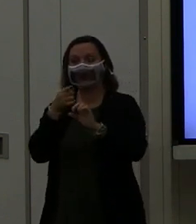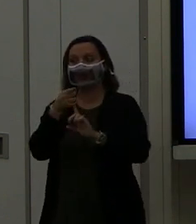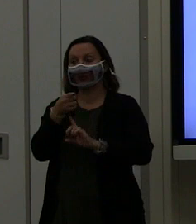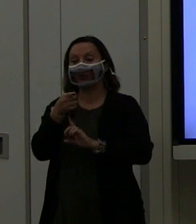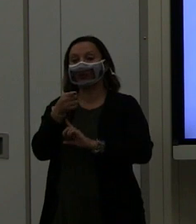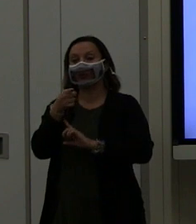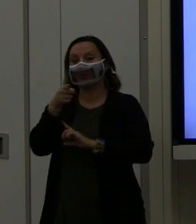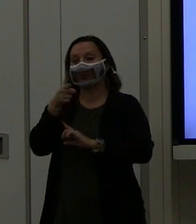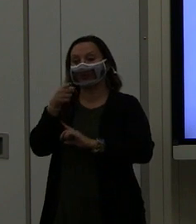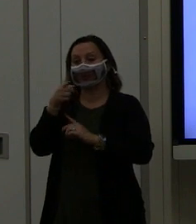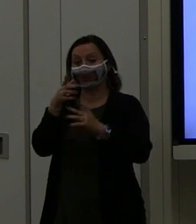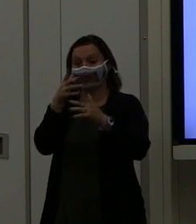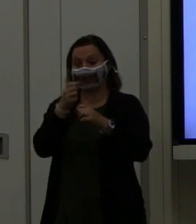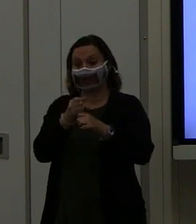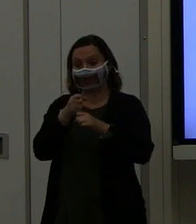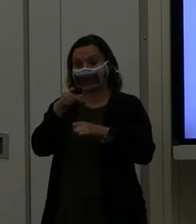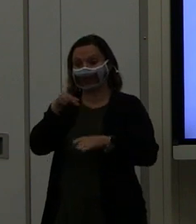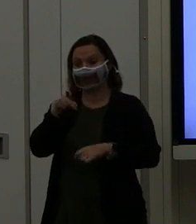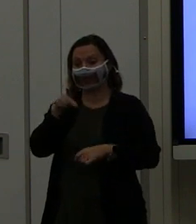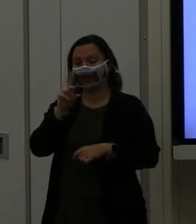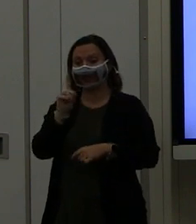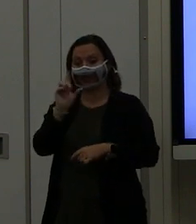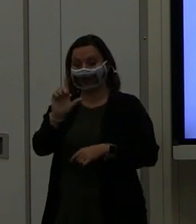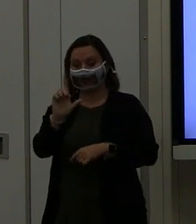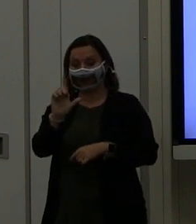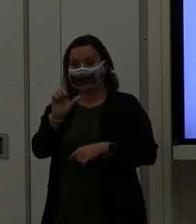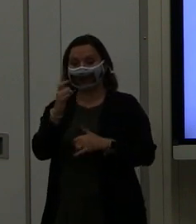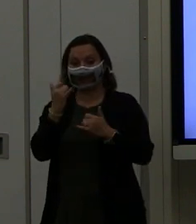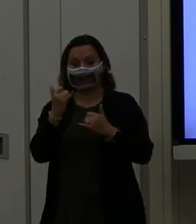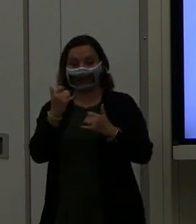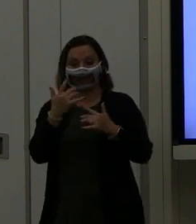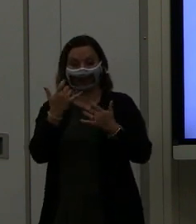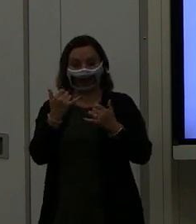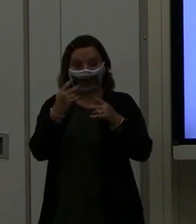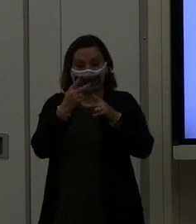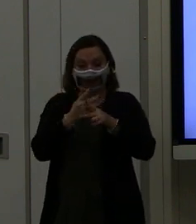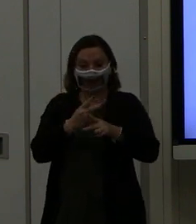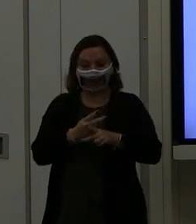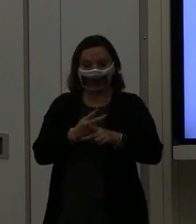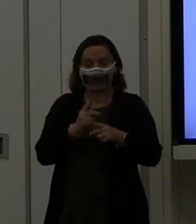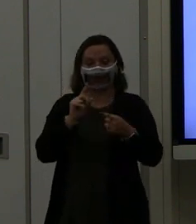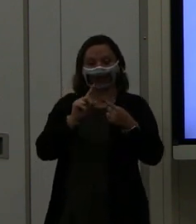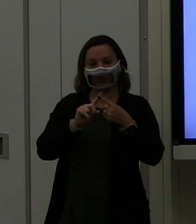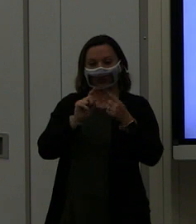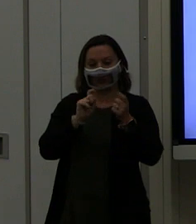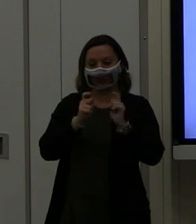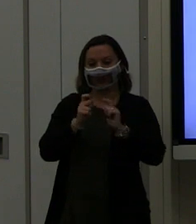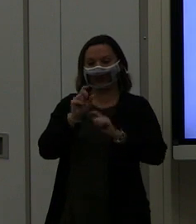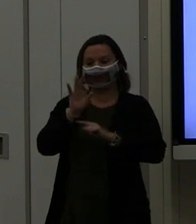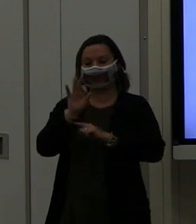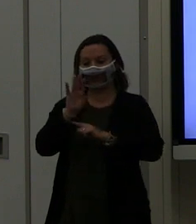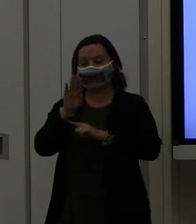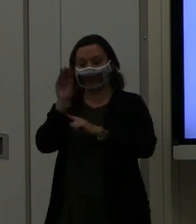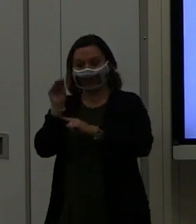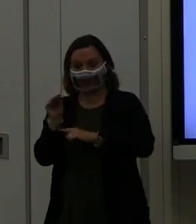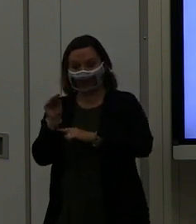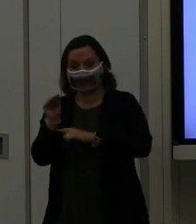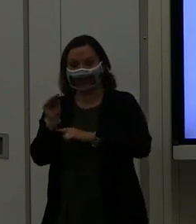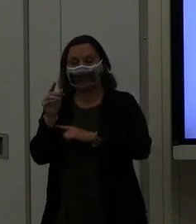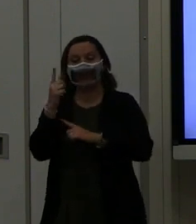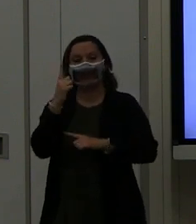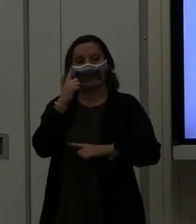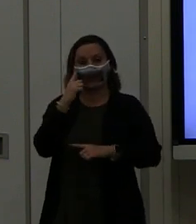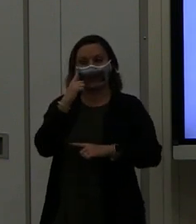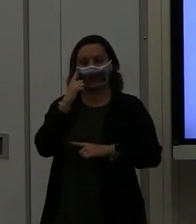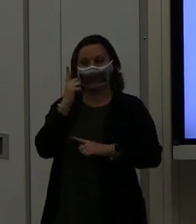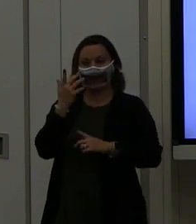that the 4 year rate actually is recalculated to 94%. I believe the rate we gave you was in the